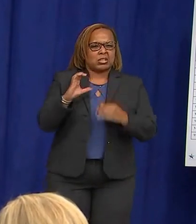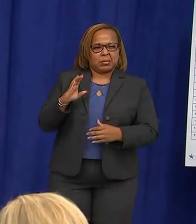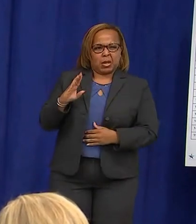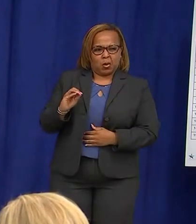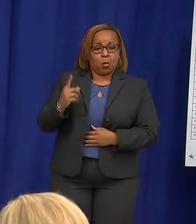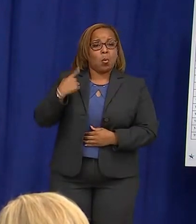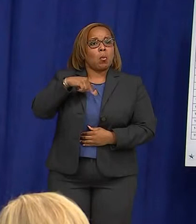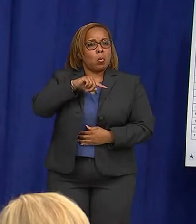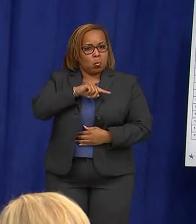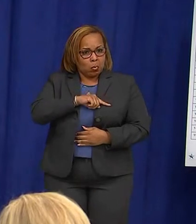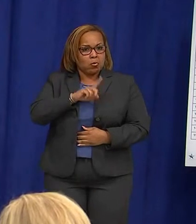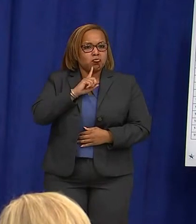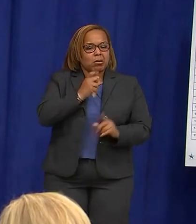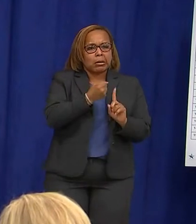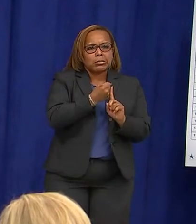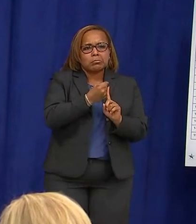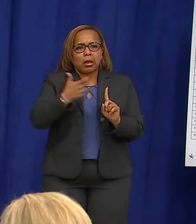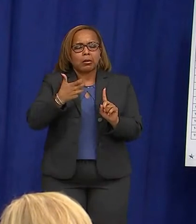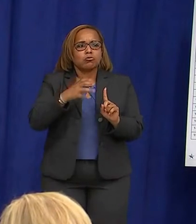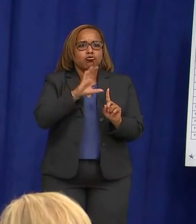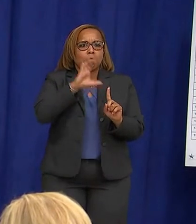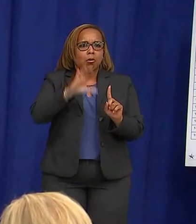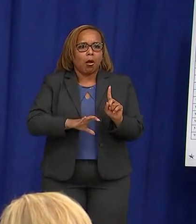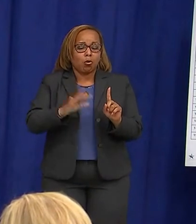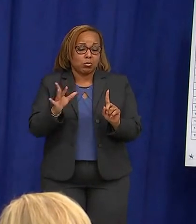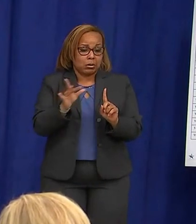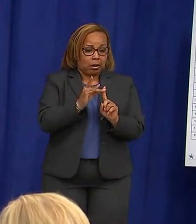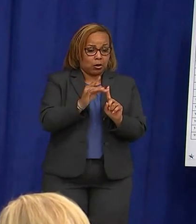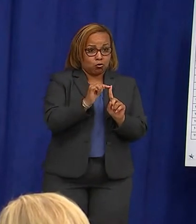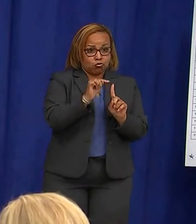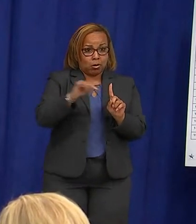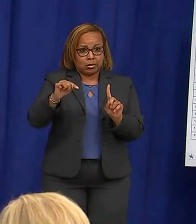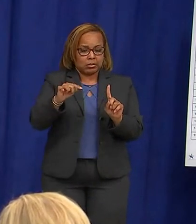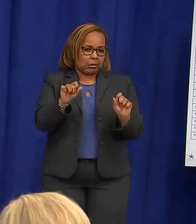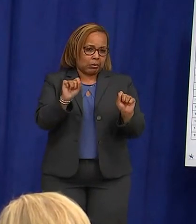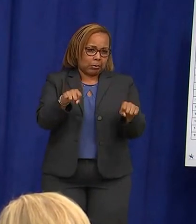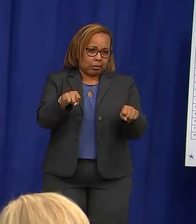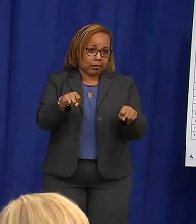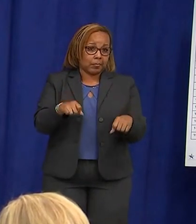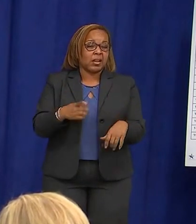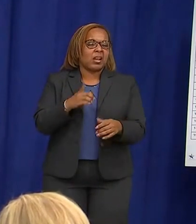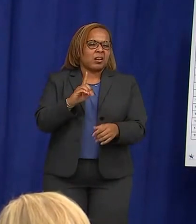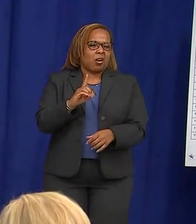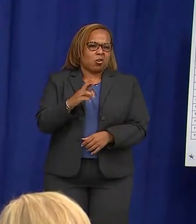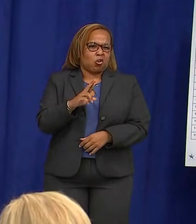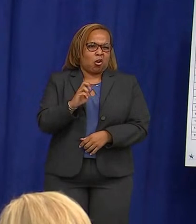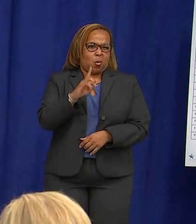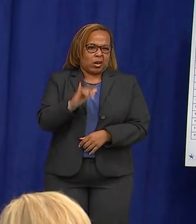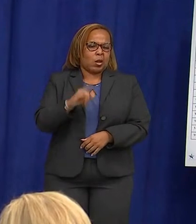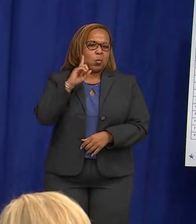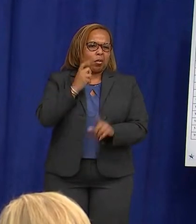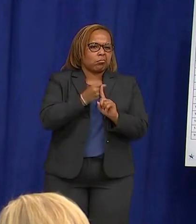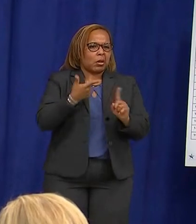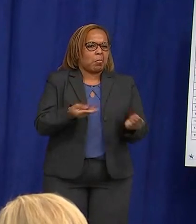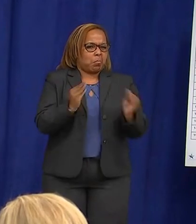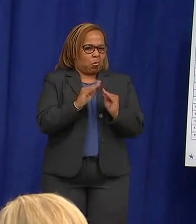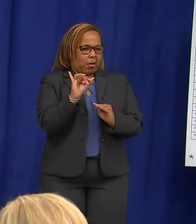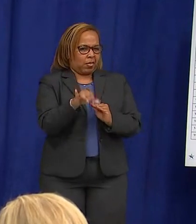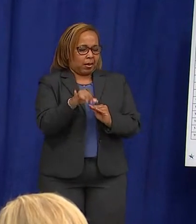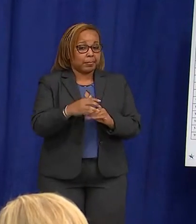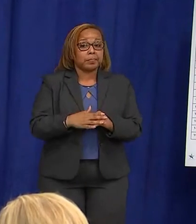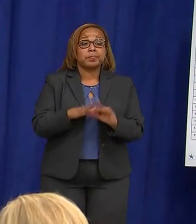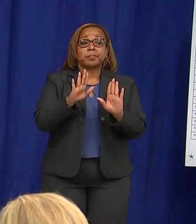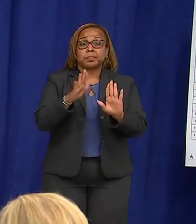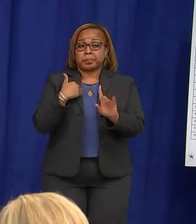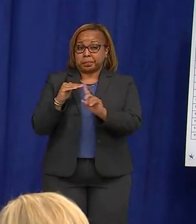are exponentially expanding Chicago's contact tracing capacity. And Dr. Ari will talk more about that. I